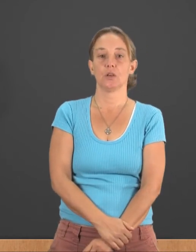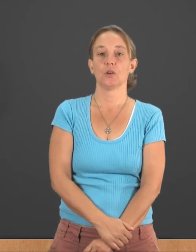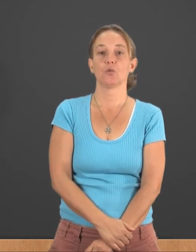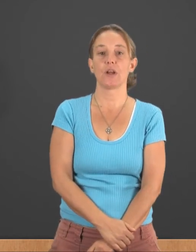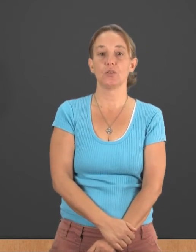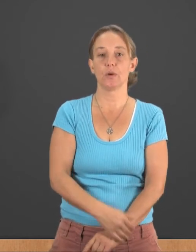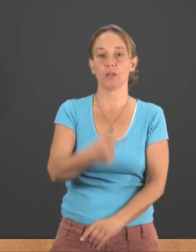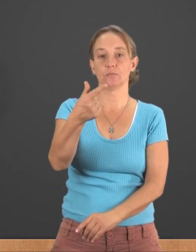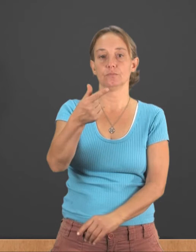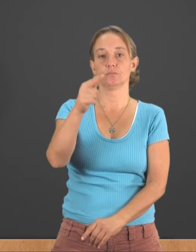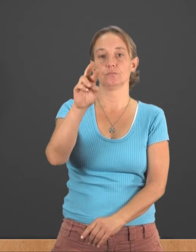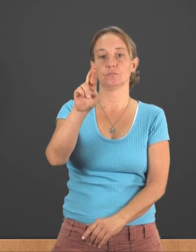Graduate, it's